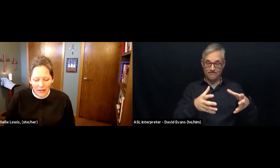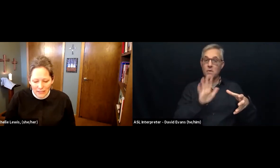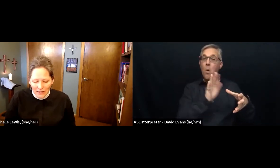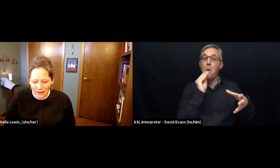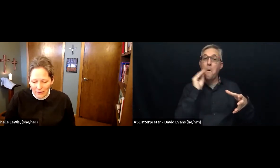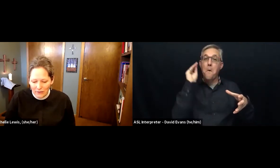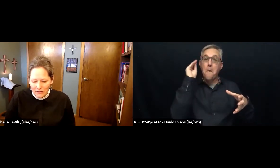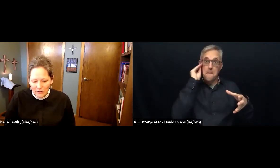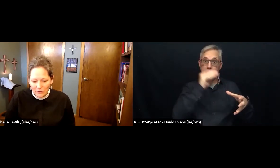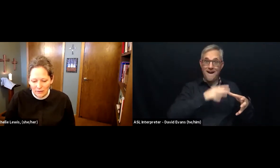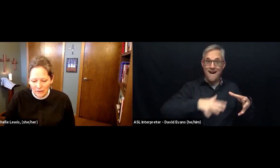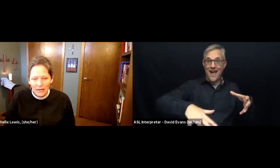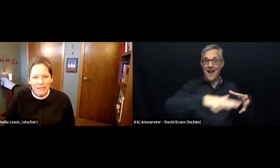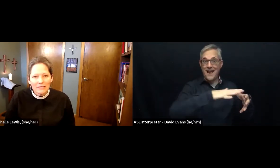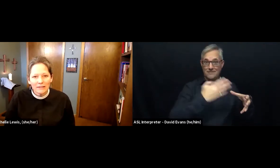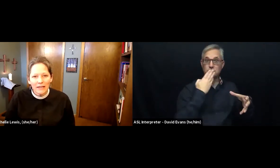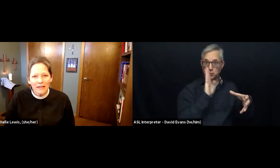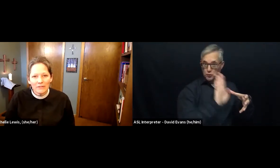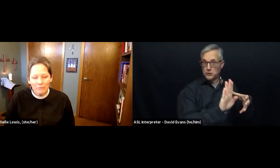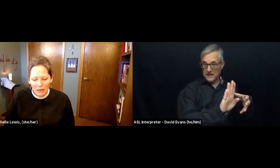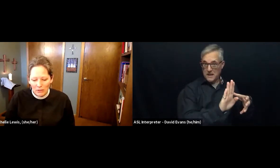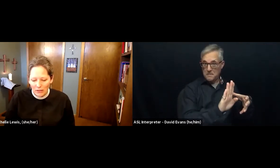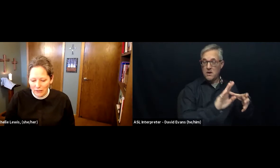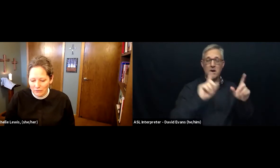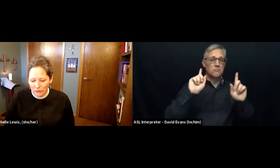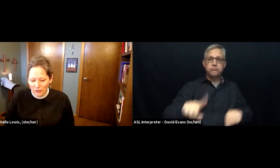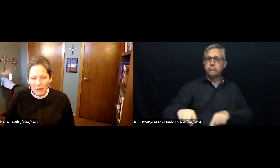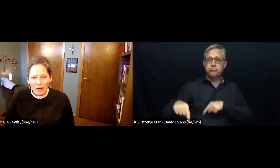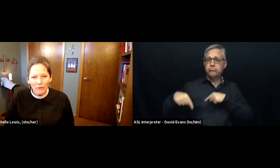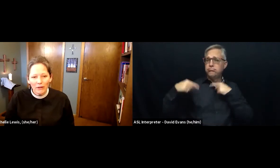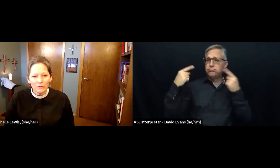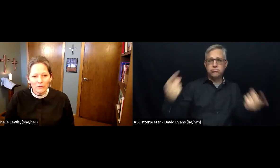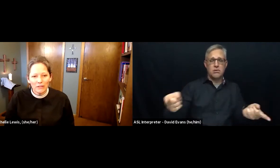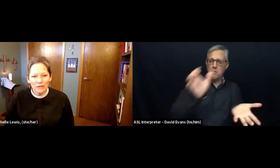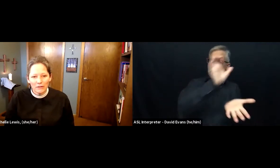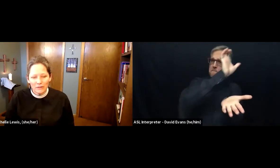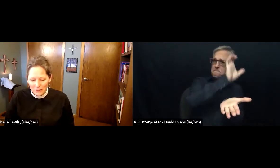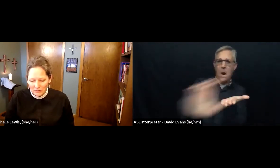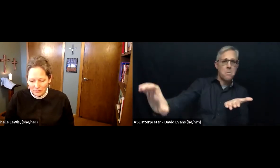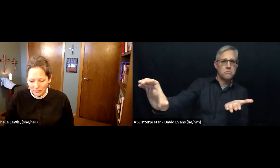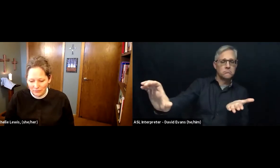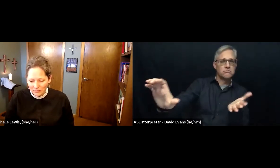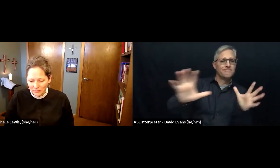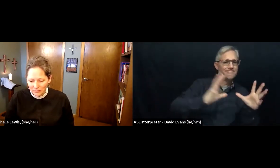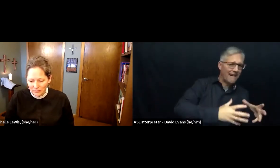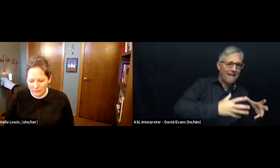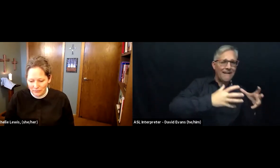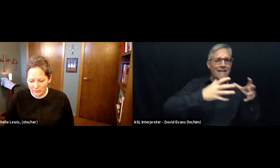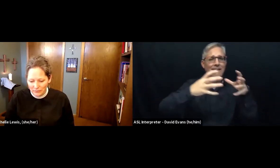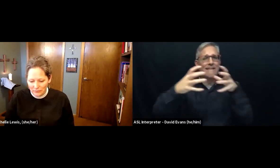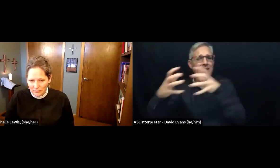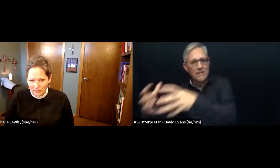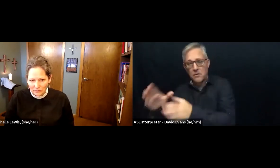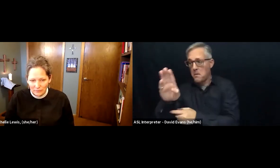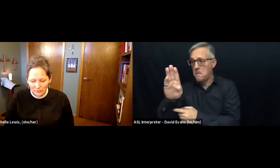in exile as slaves in Babylon for about 100 years.